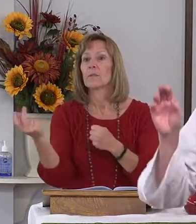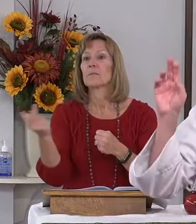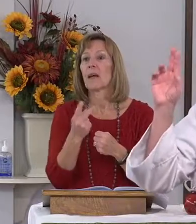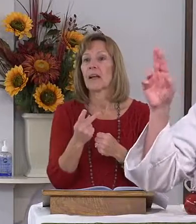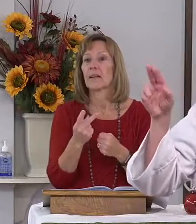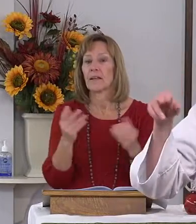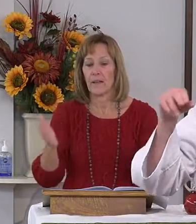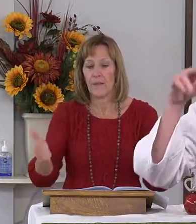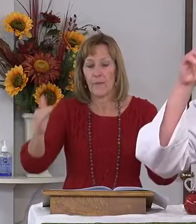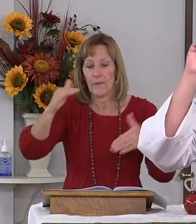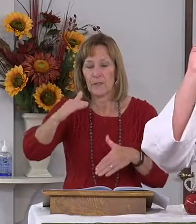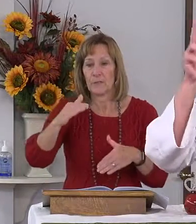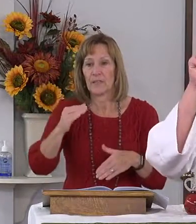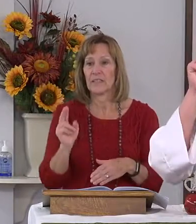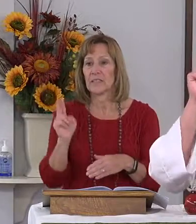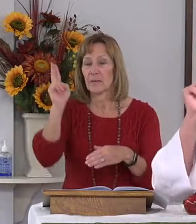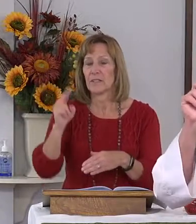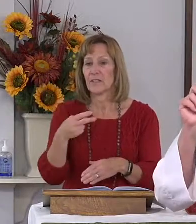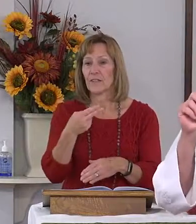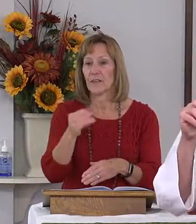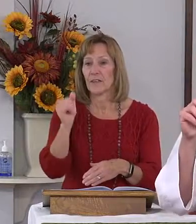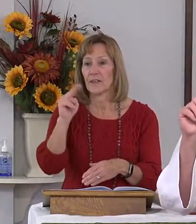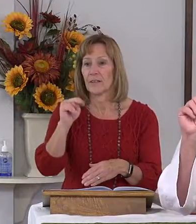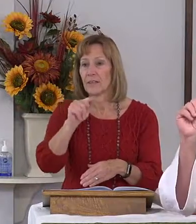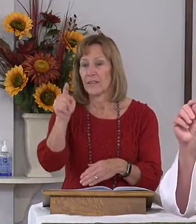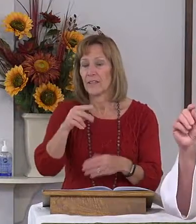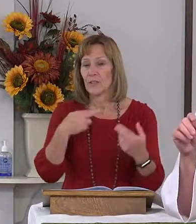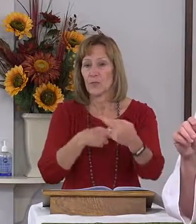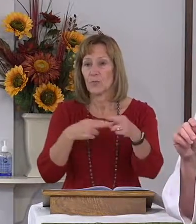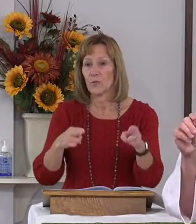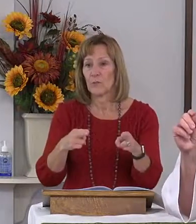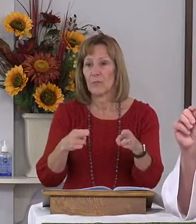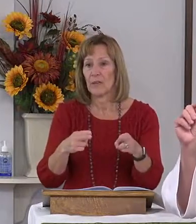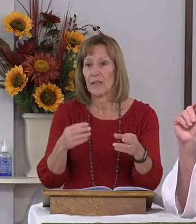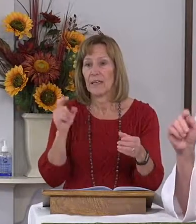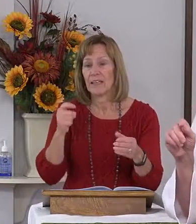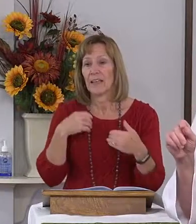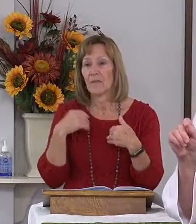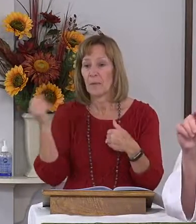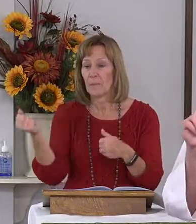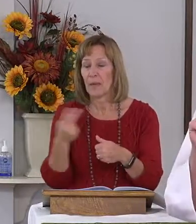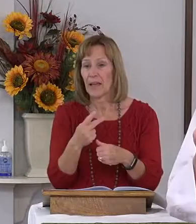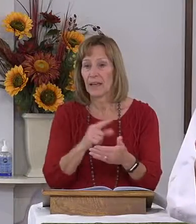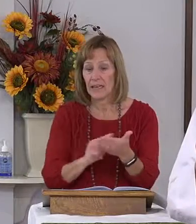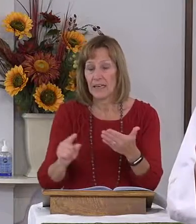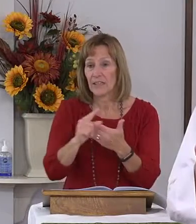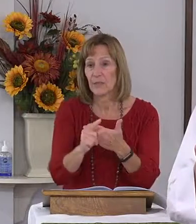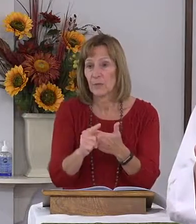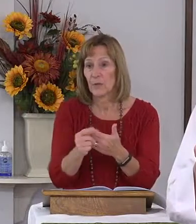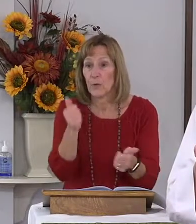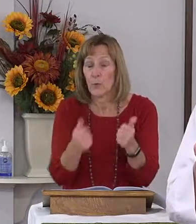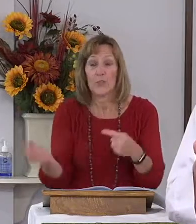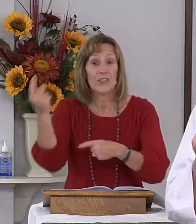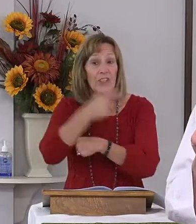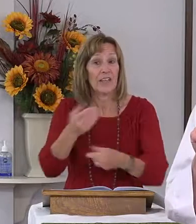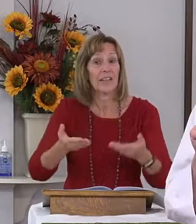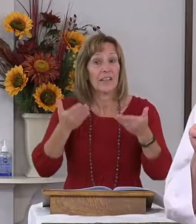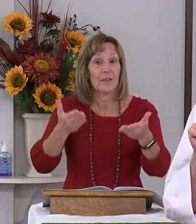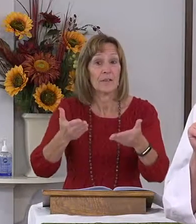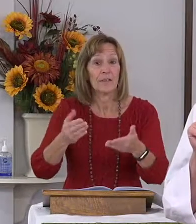bins in the Hints Room and up in the Narthex. Love them back by next week Because what day do we distribute those, D? The